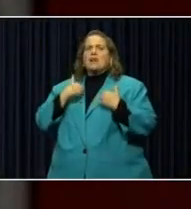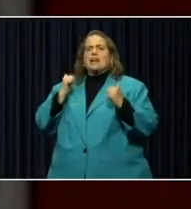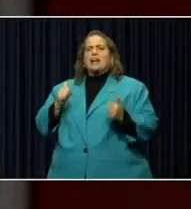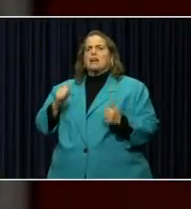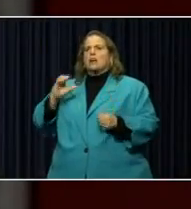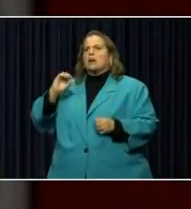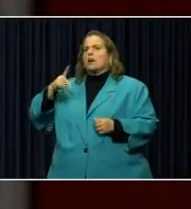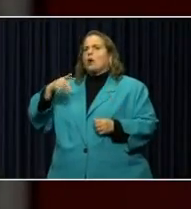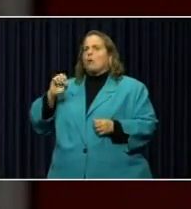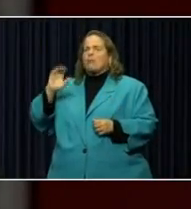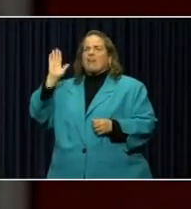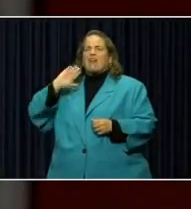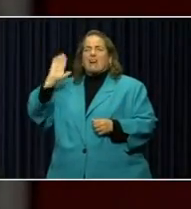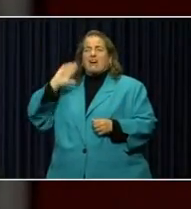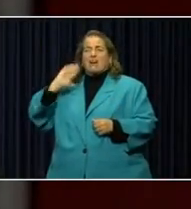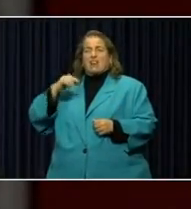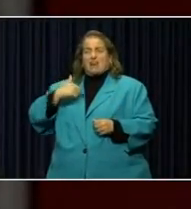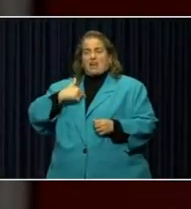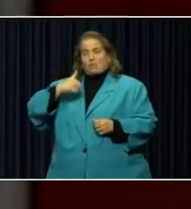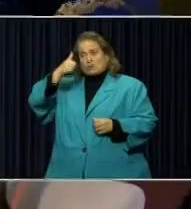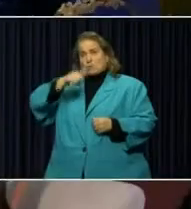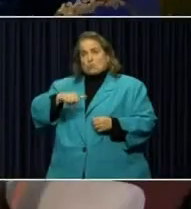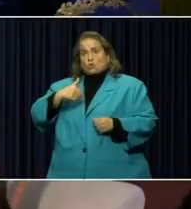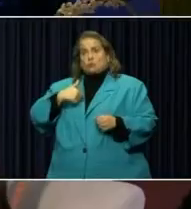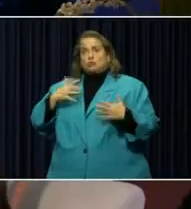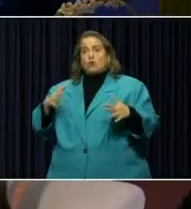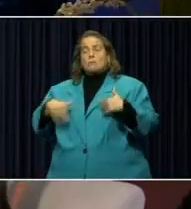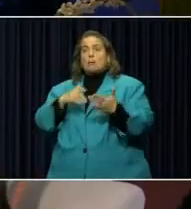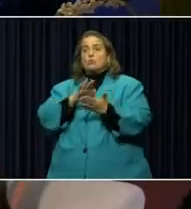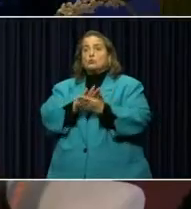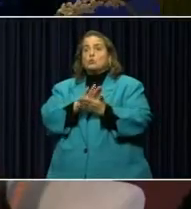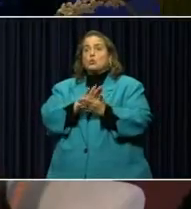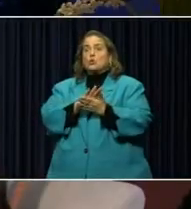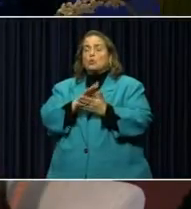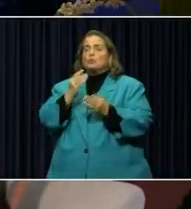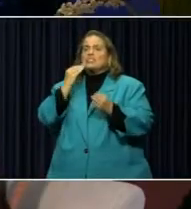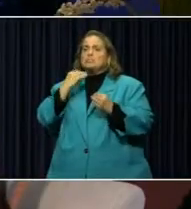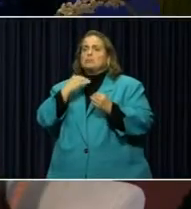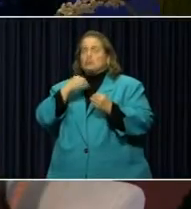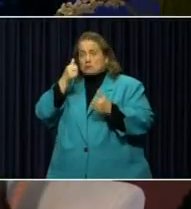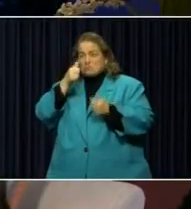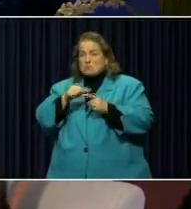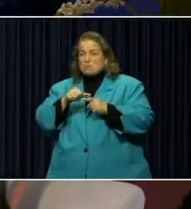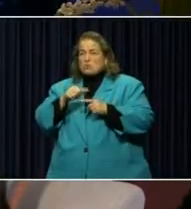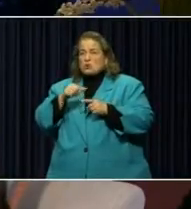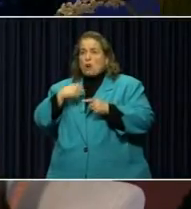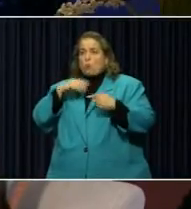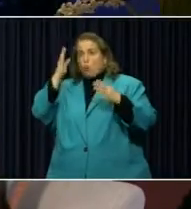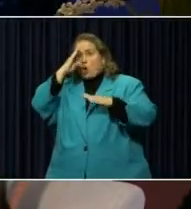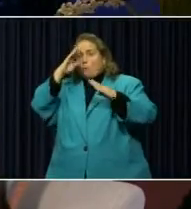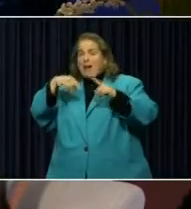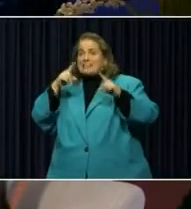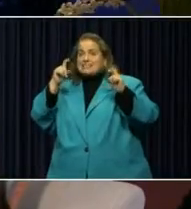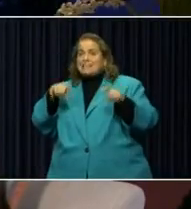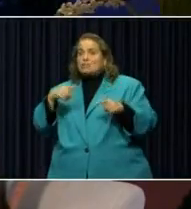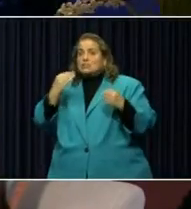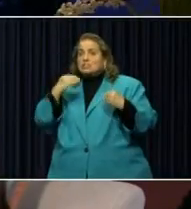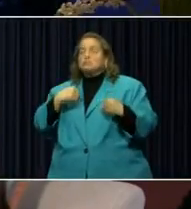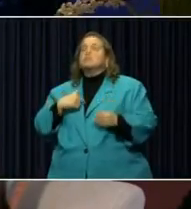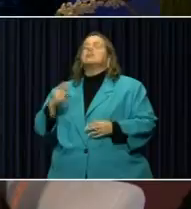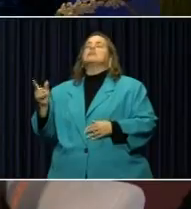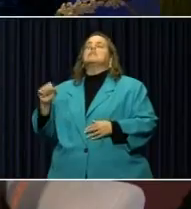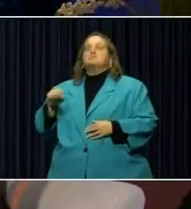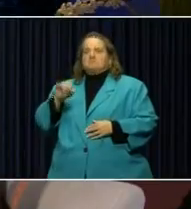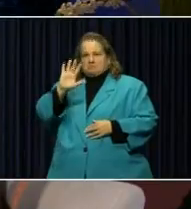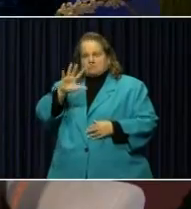You know, I used to use them whenever I get stressed about school. Like you do when you're worried about a test? So in through your